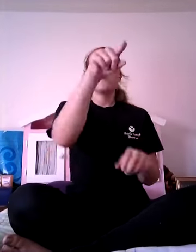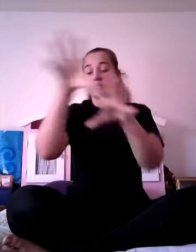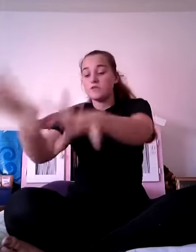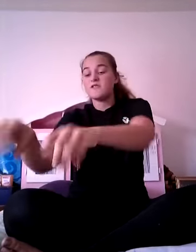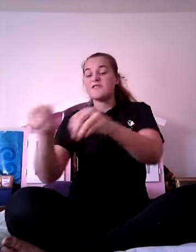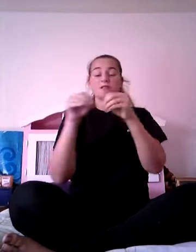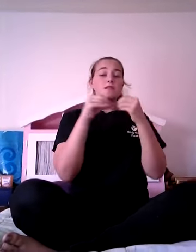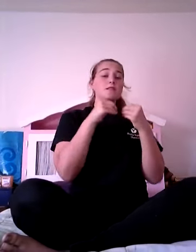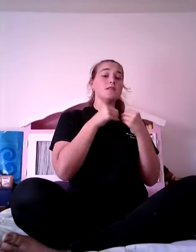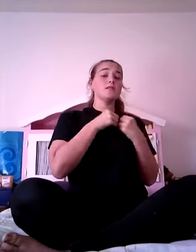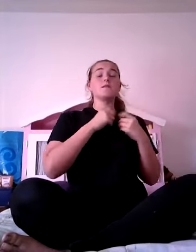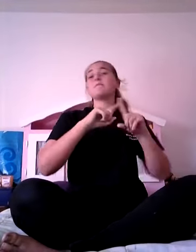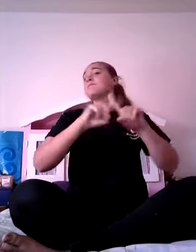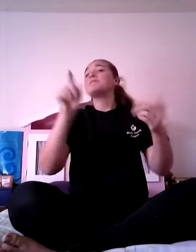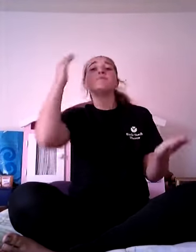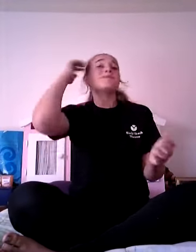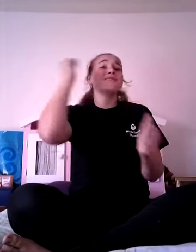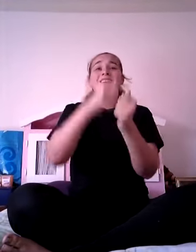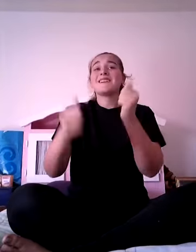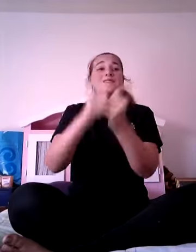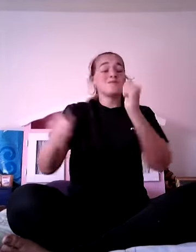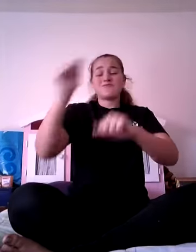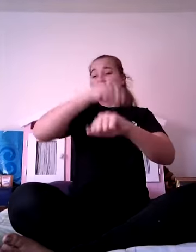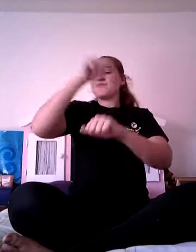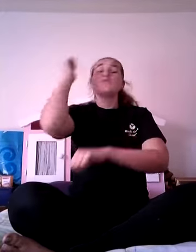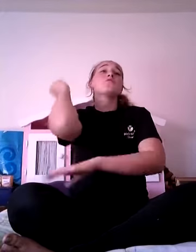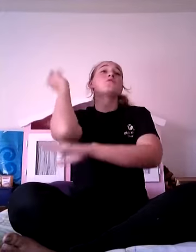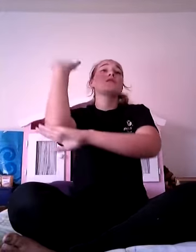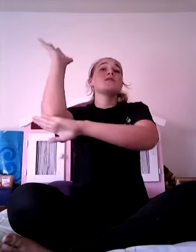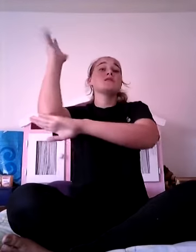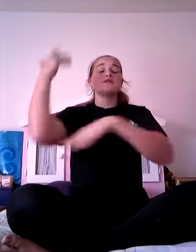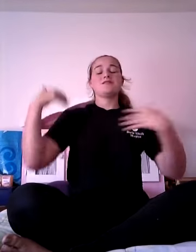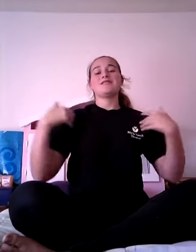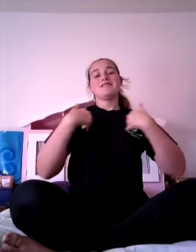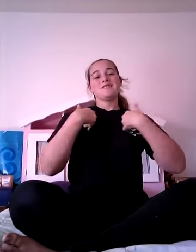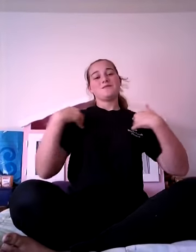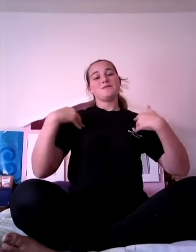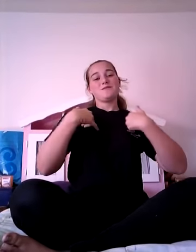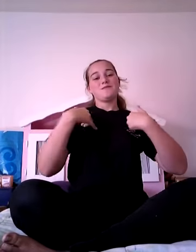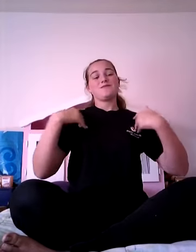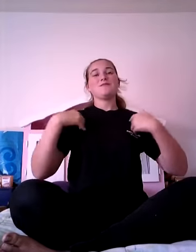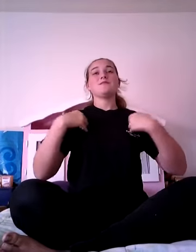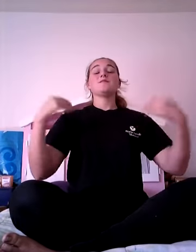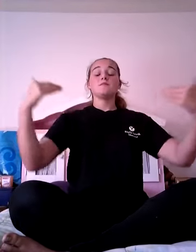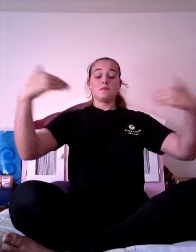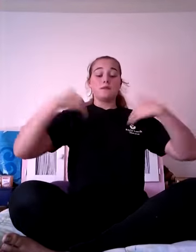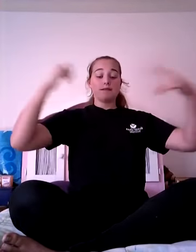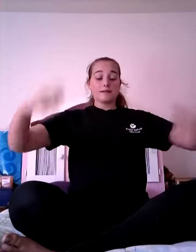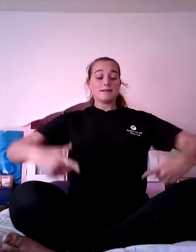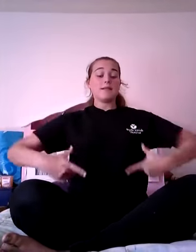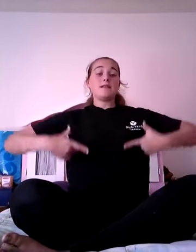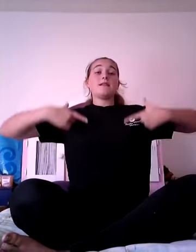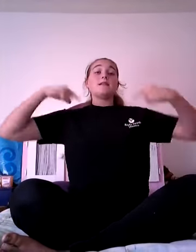you can claim. But I know every rock and tree and creature has a life,